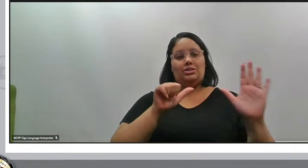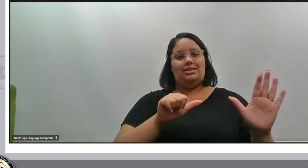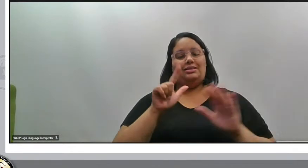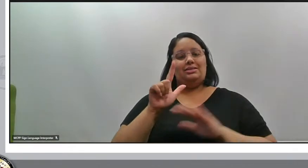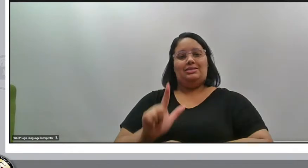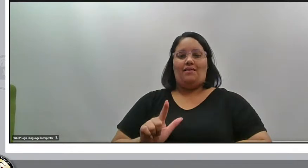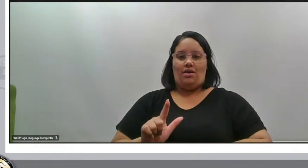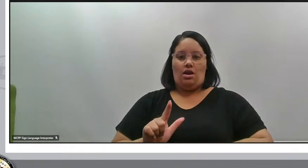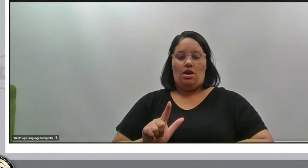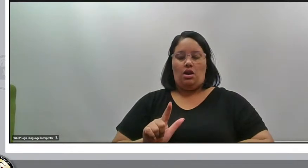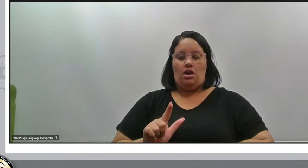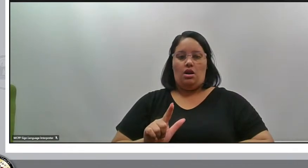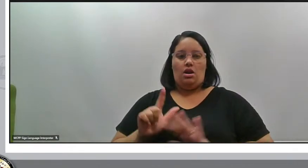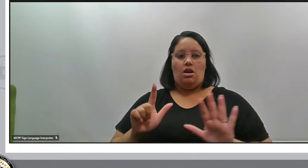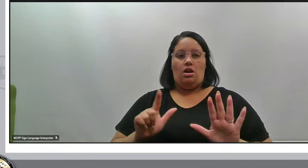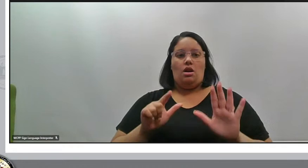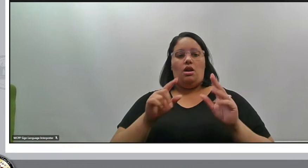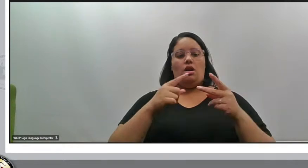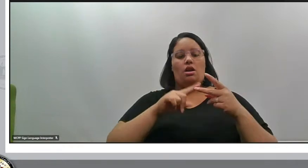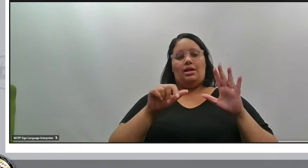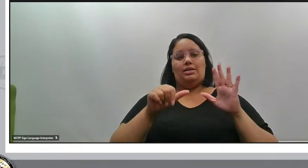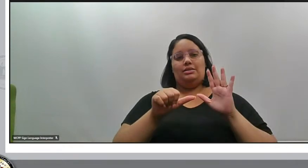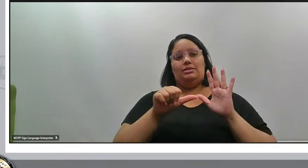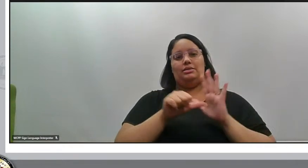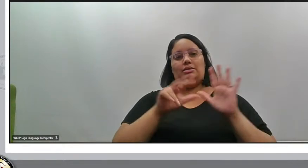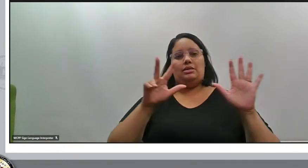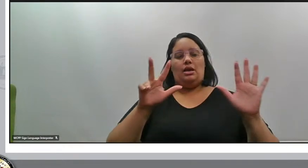67 and 68.